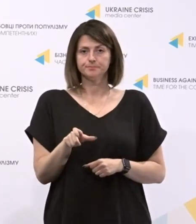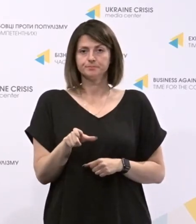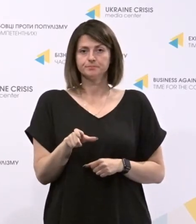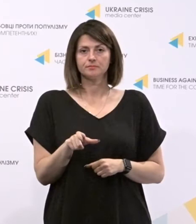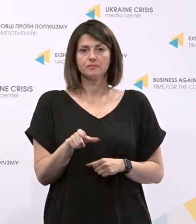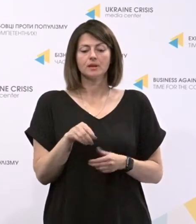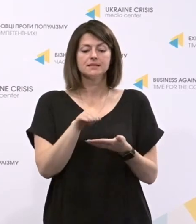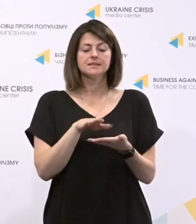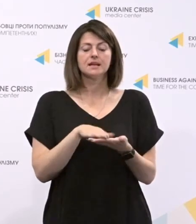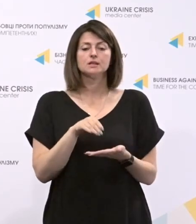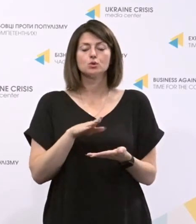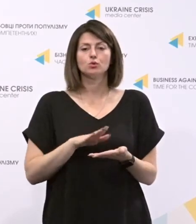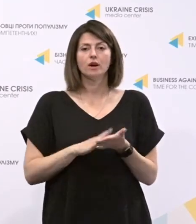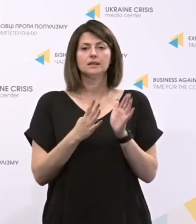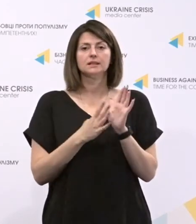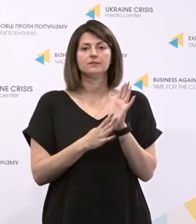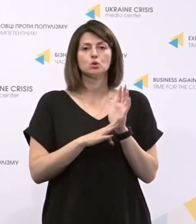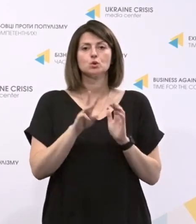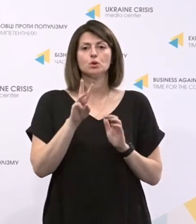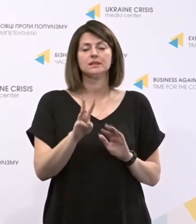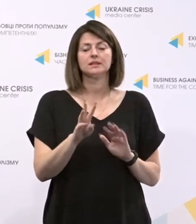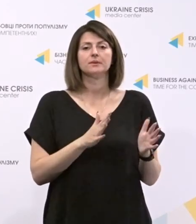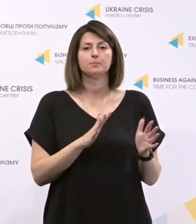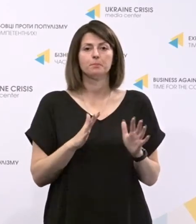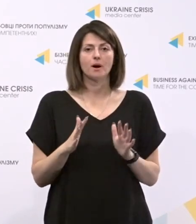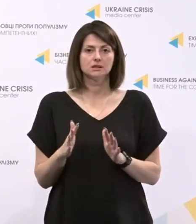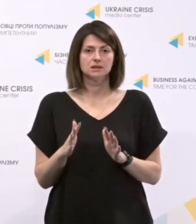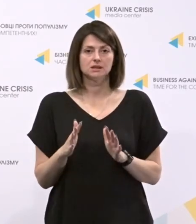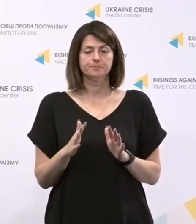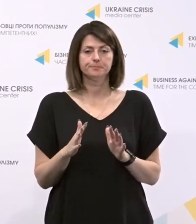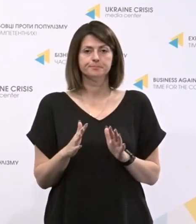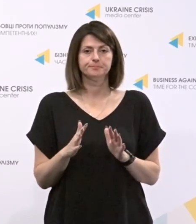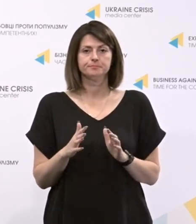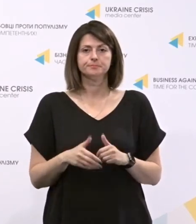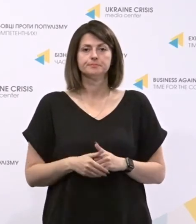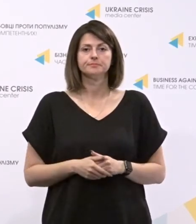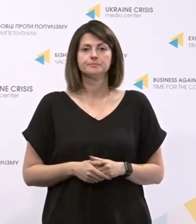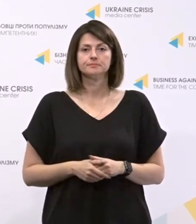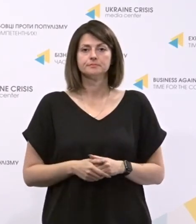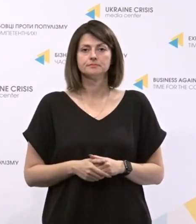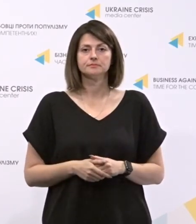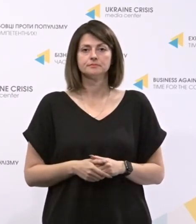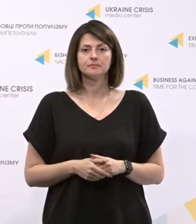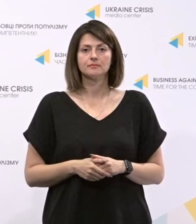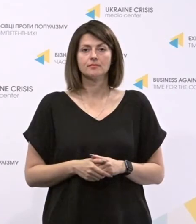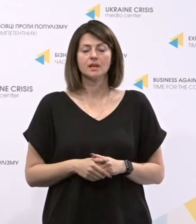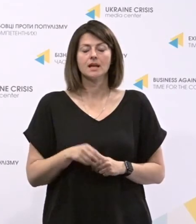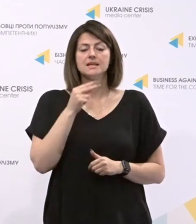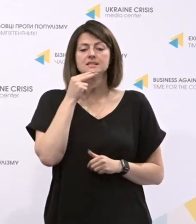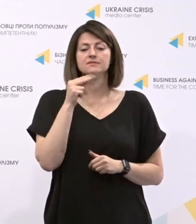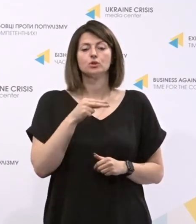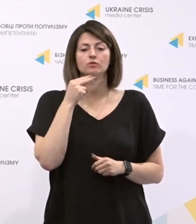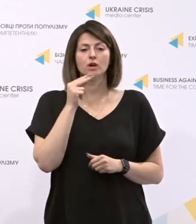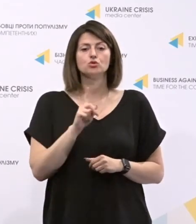human rights violations and abuses, such as arbitrary detention,